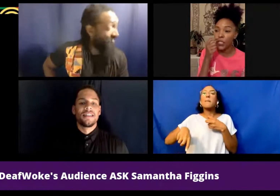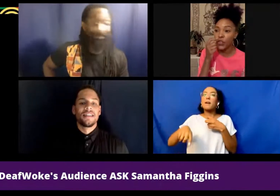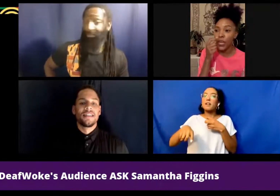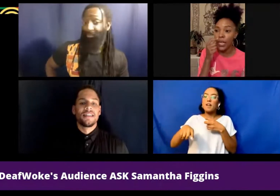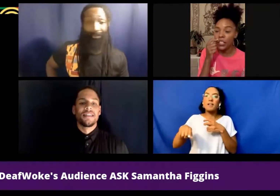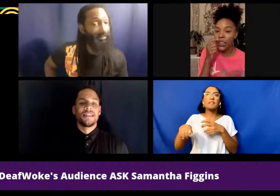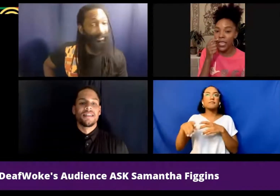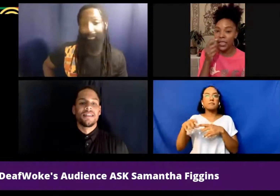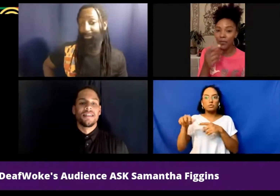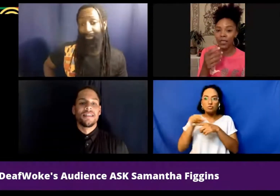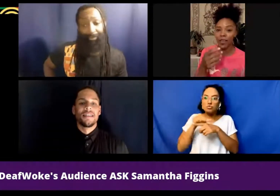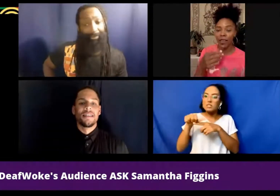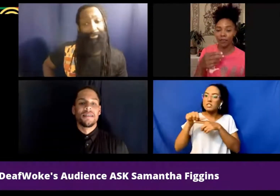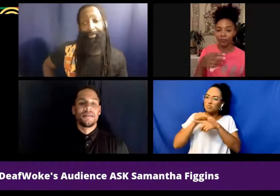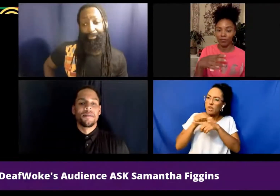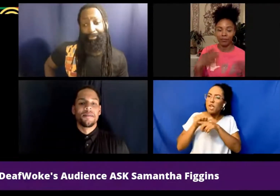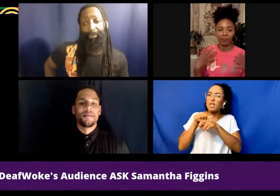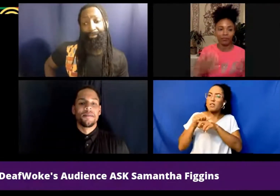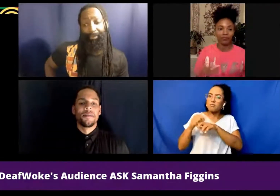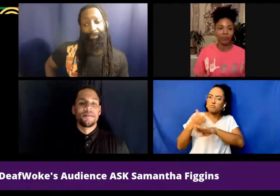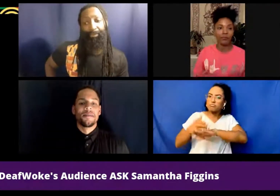training, like my training